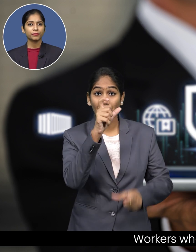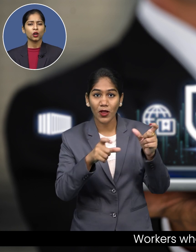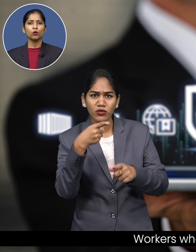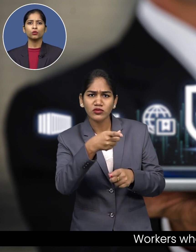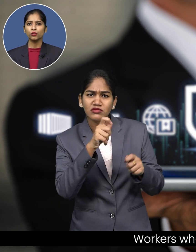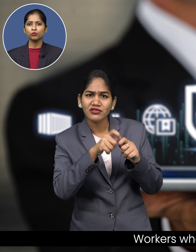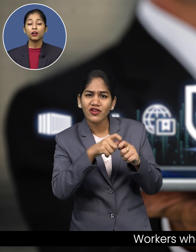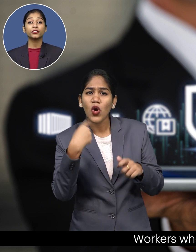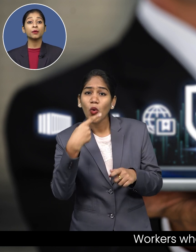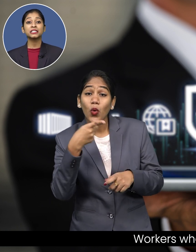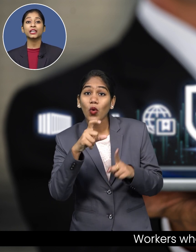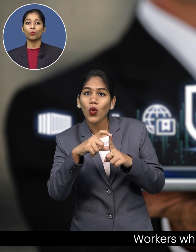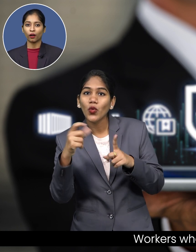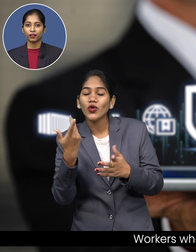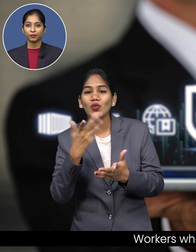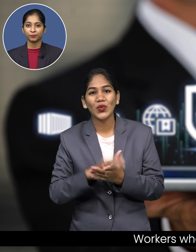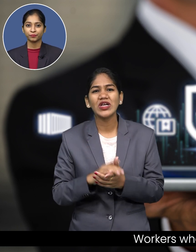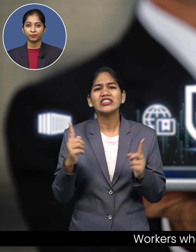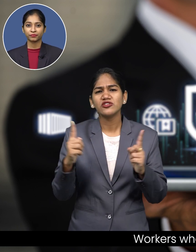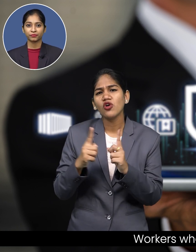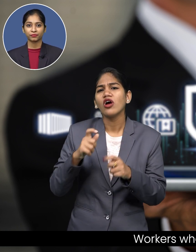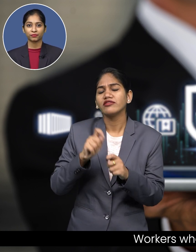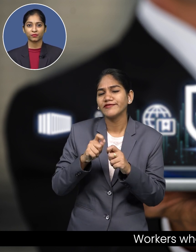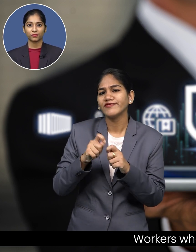Workers who do domestic work,